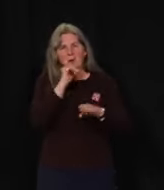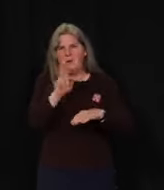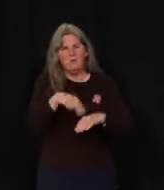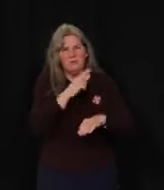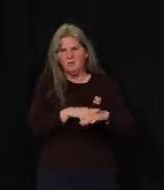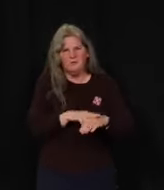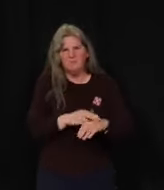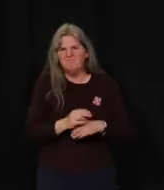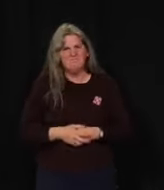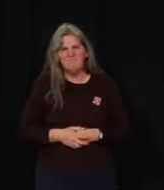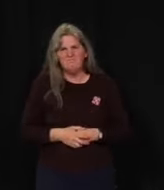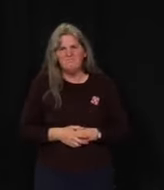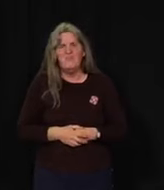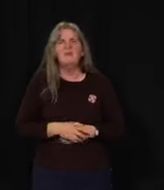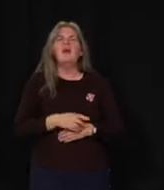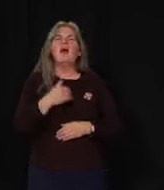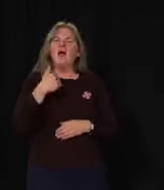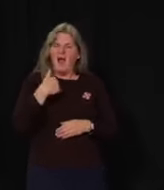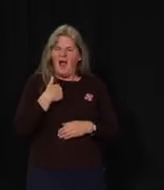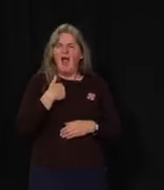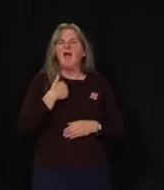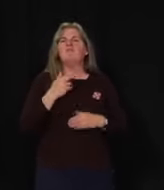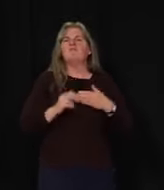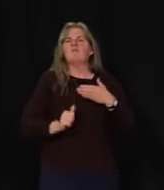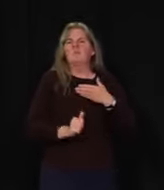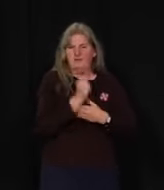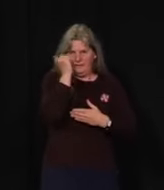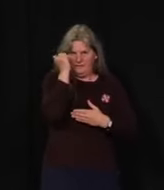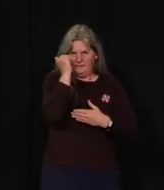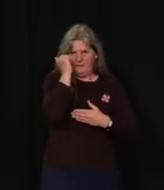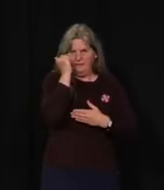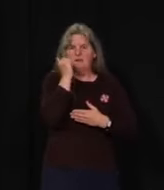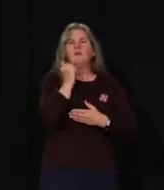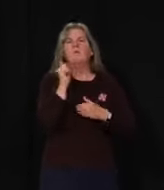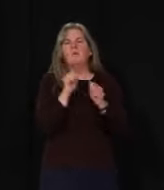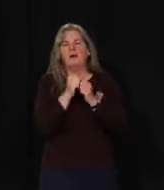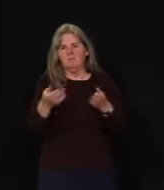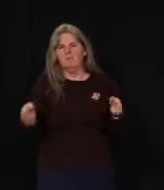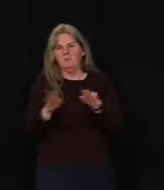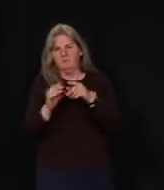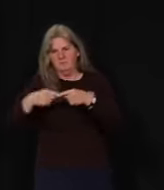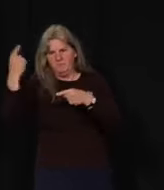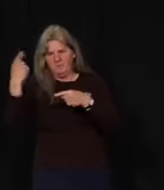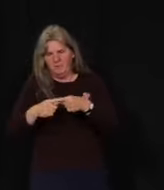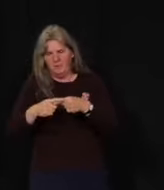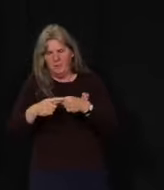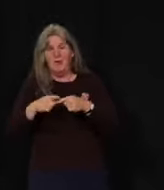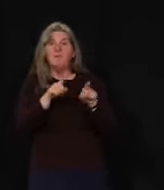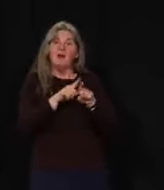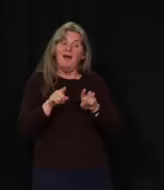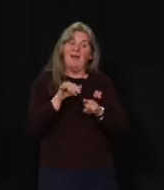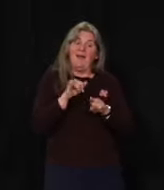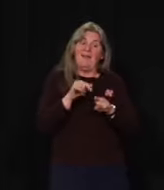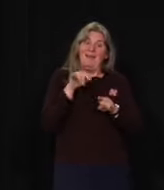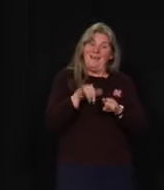enormous and the risks are real. But opening up also has its price. That price is being vigilant